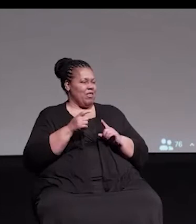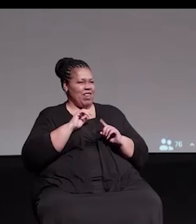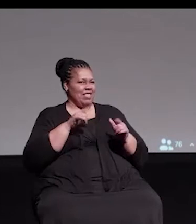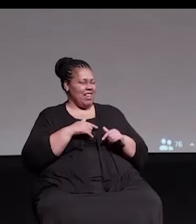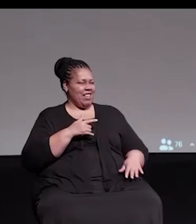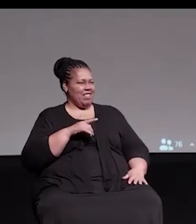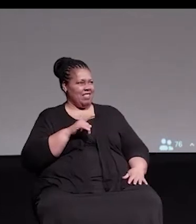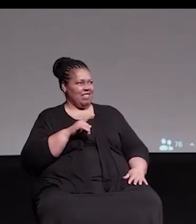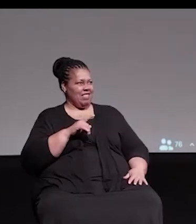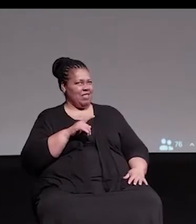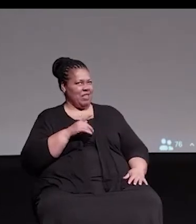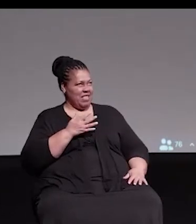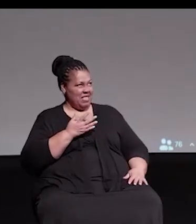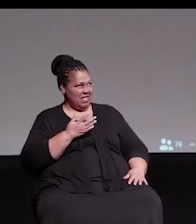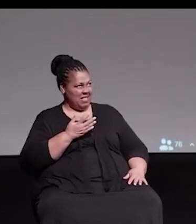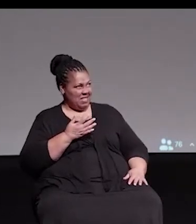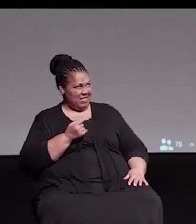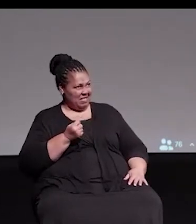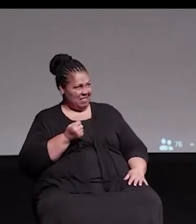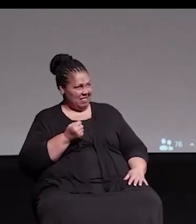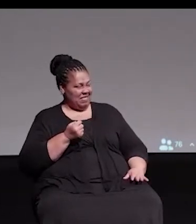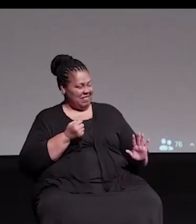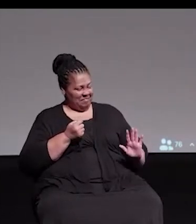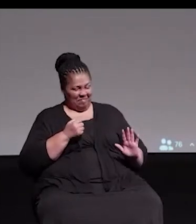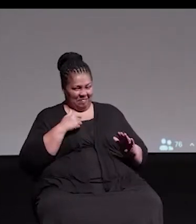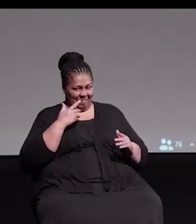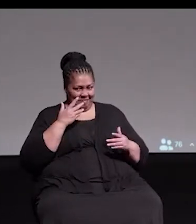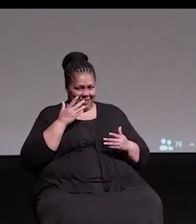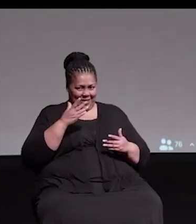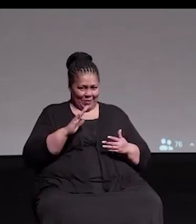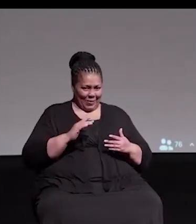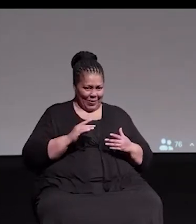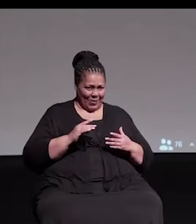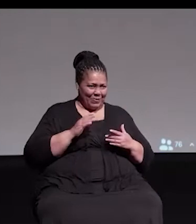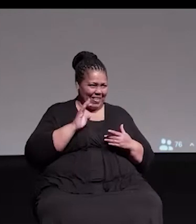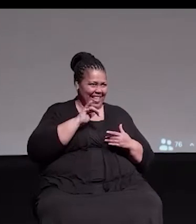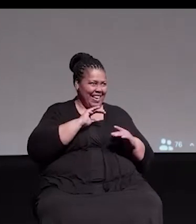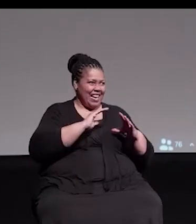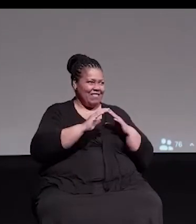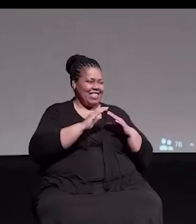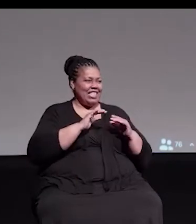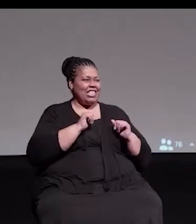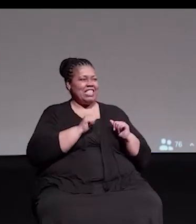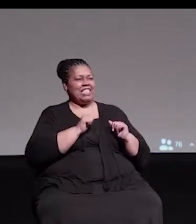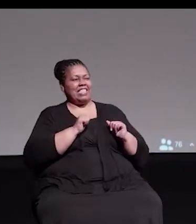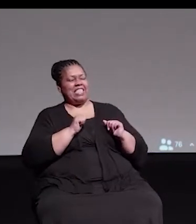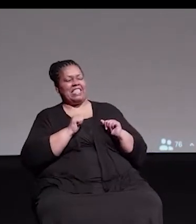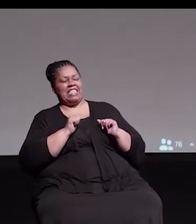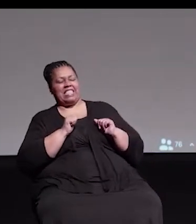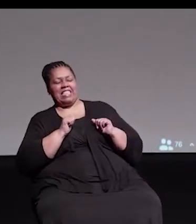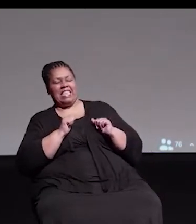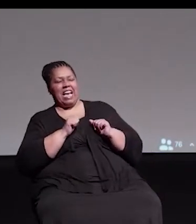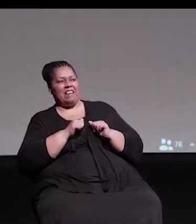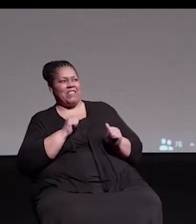Like, I don't know. Like it's a conversation, but I don't think you know, I'm leaning away from that idea. But I